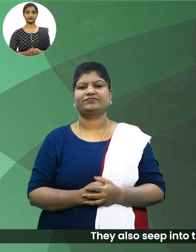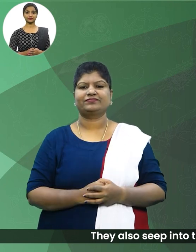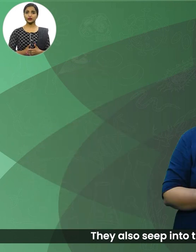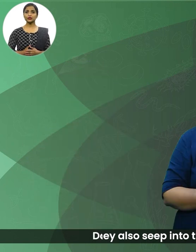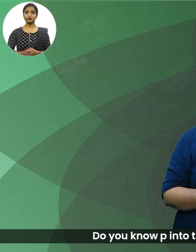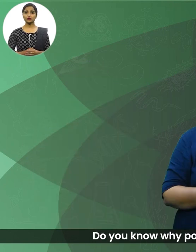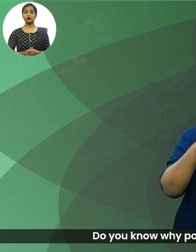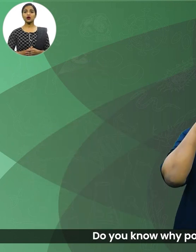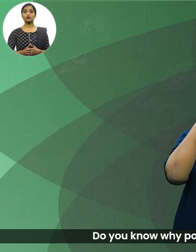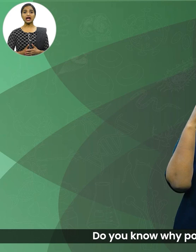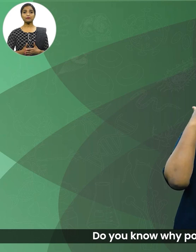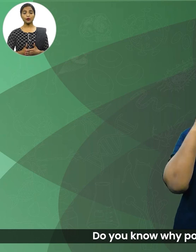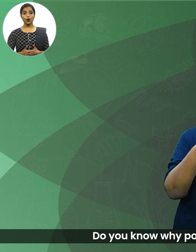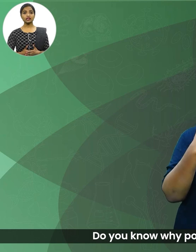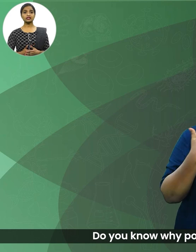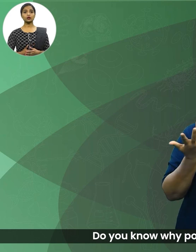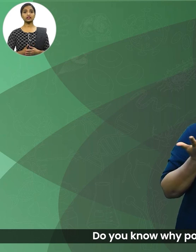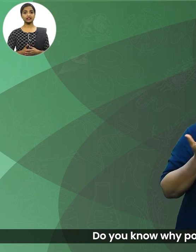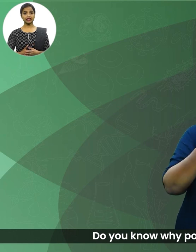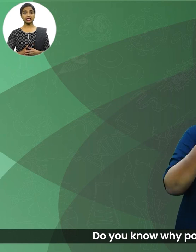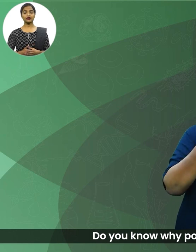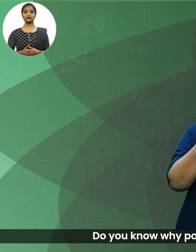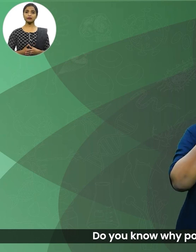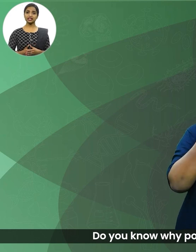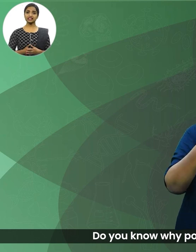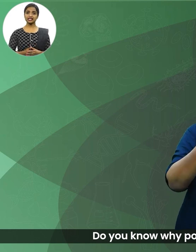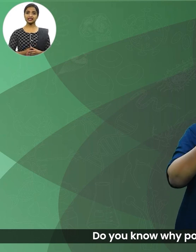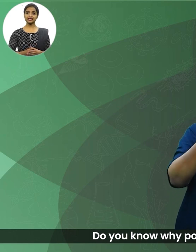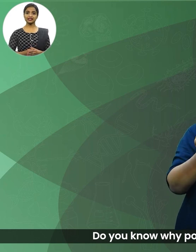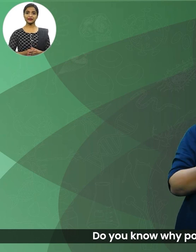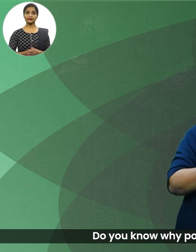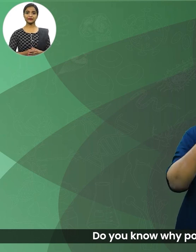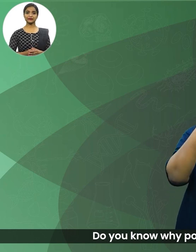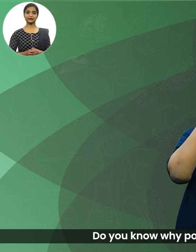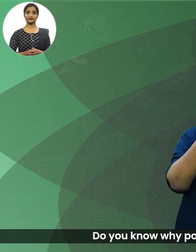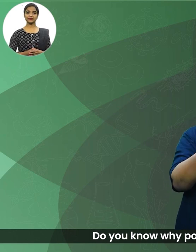Do you know why ponds look green from a distance?